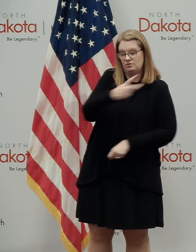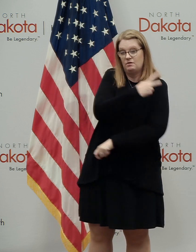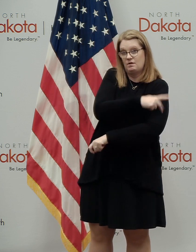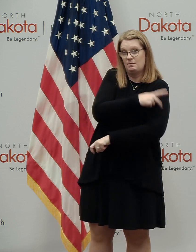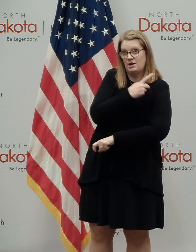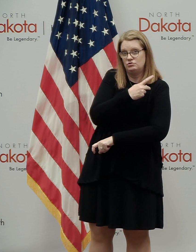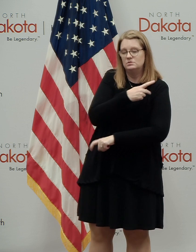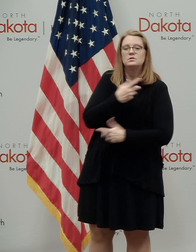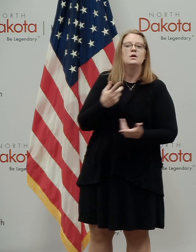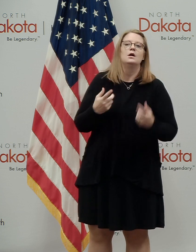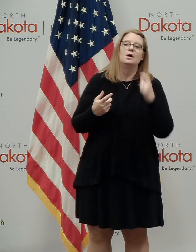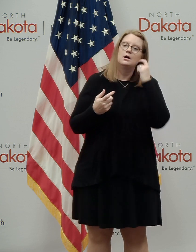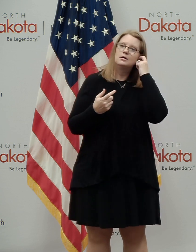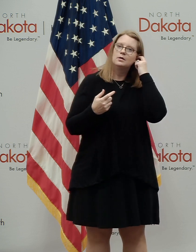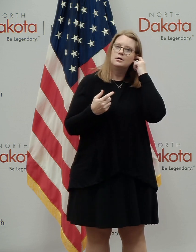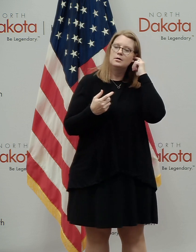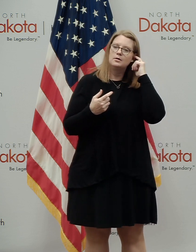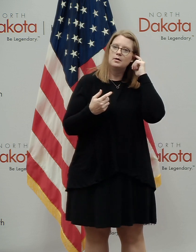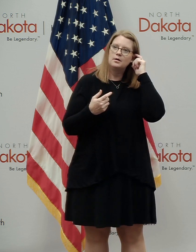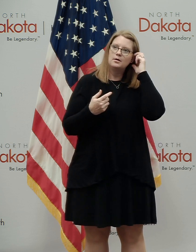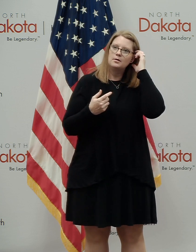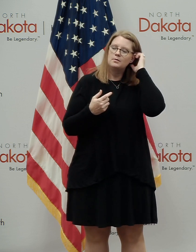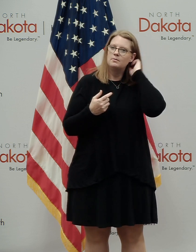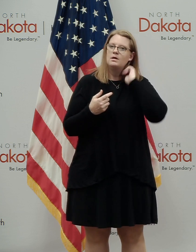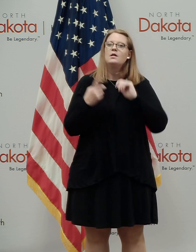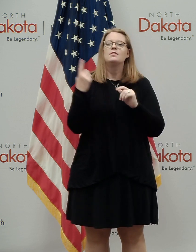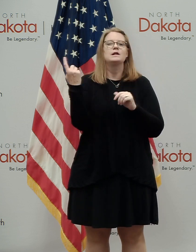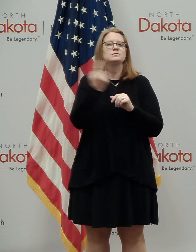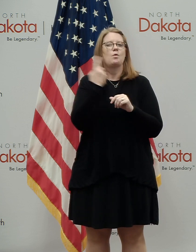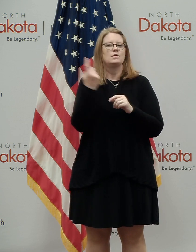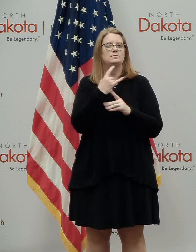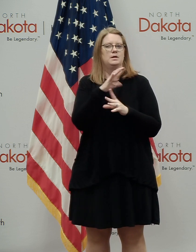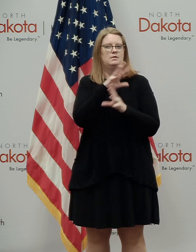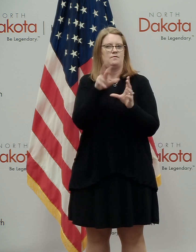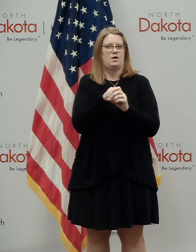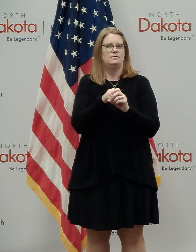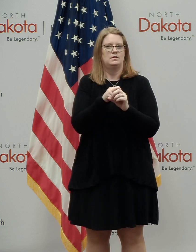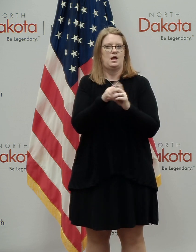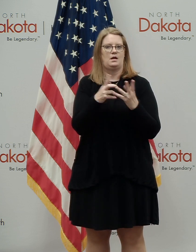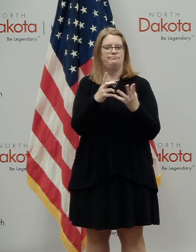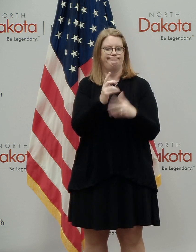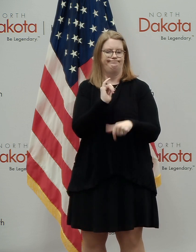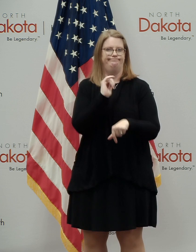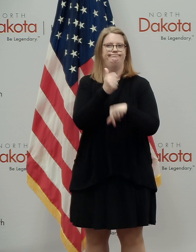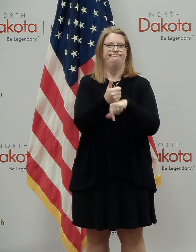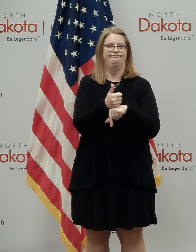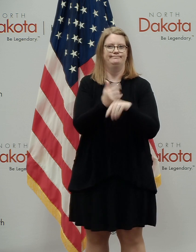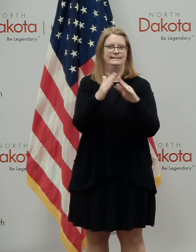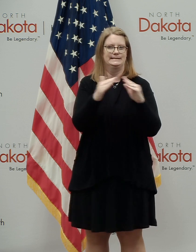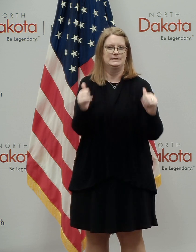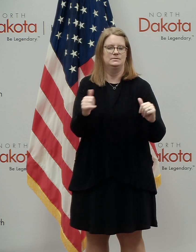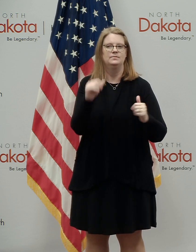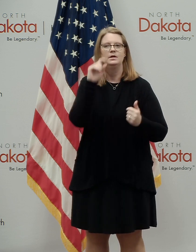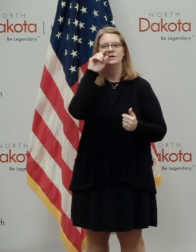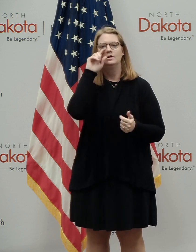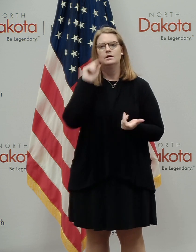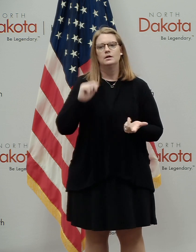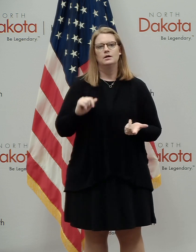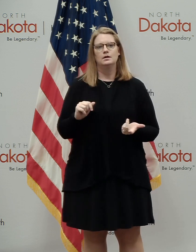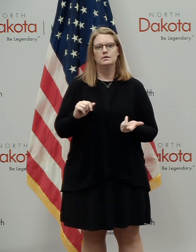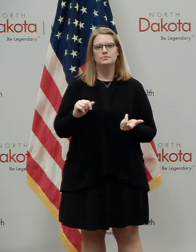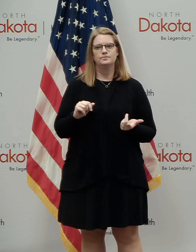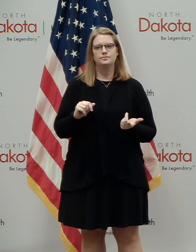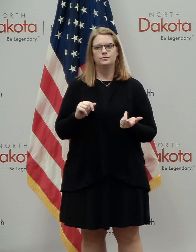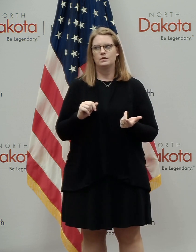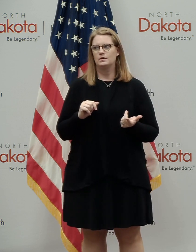always been part of the network and safety net of care we have in our state. That continues we have